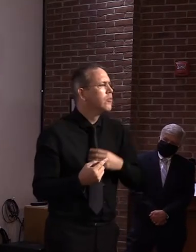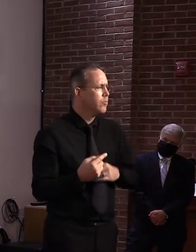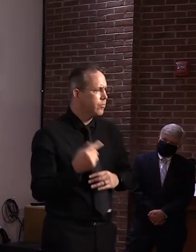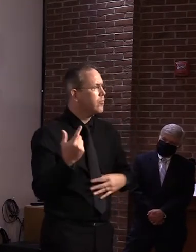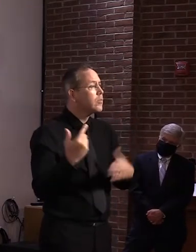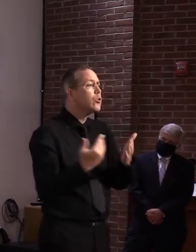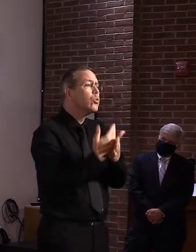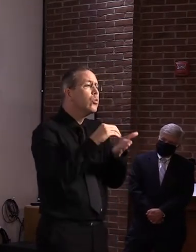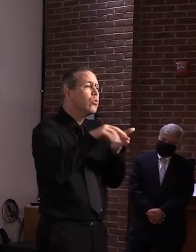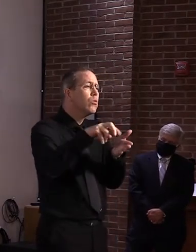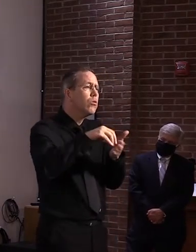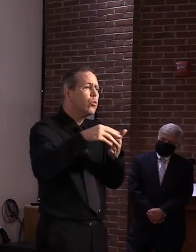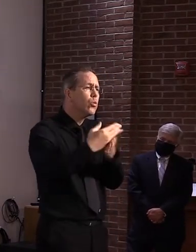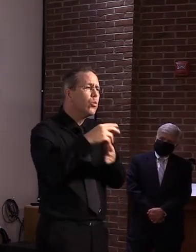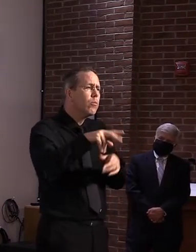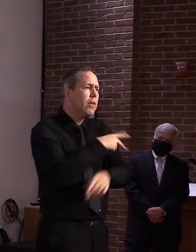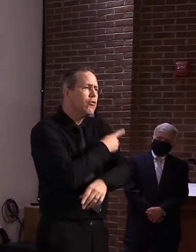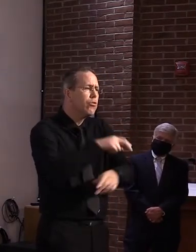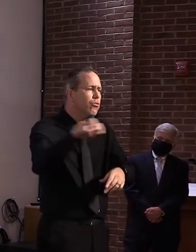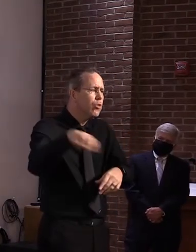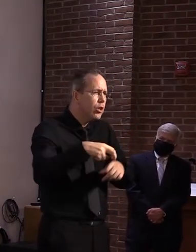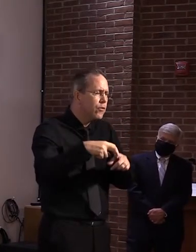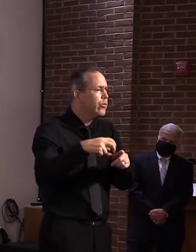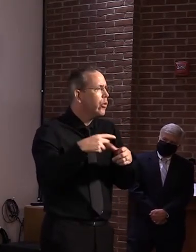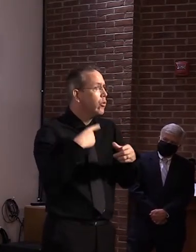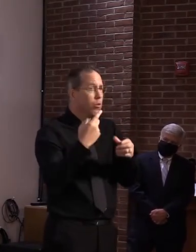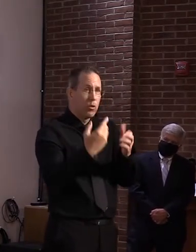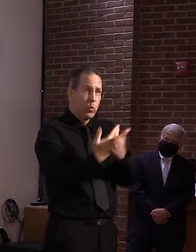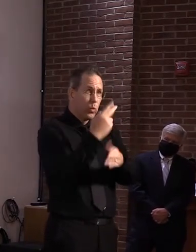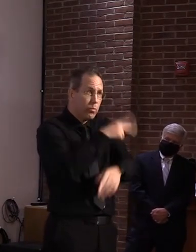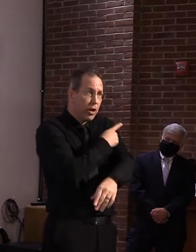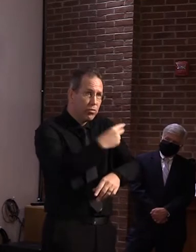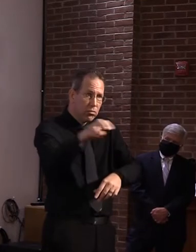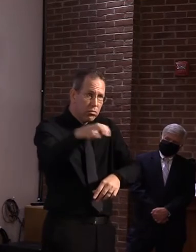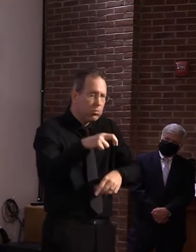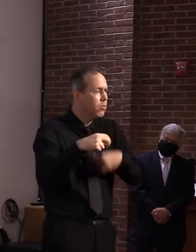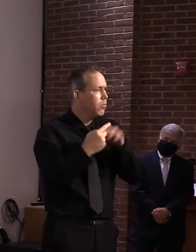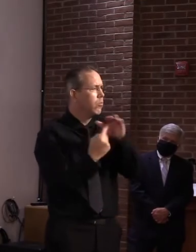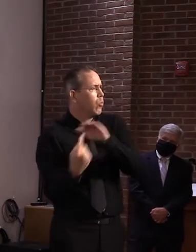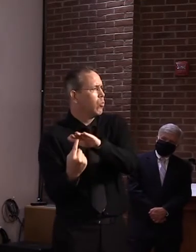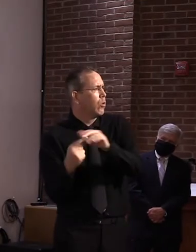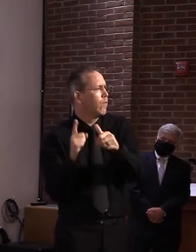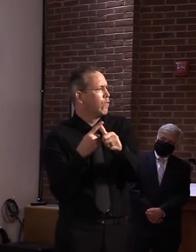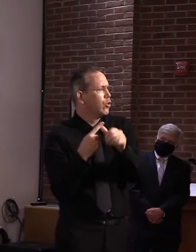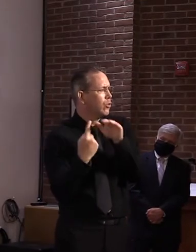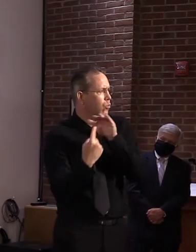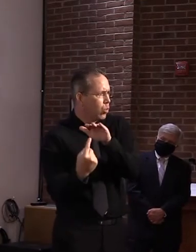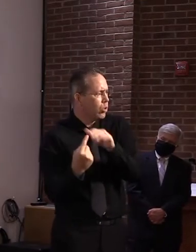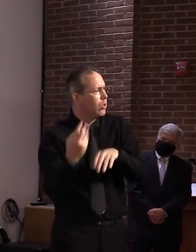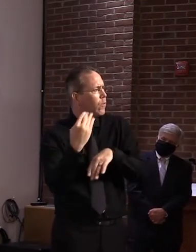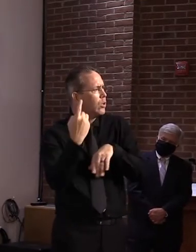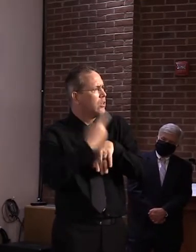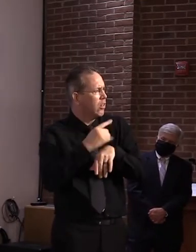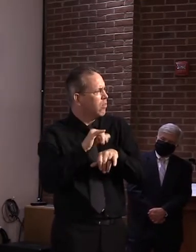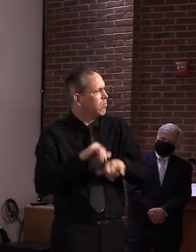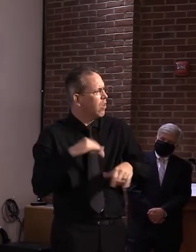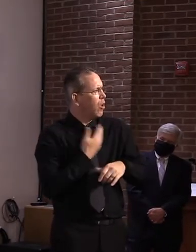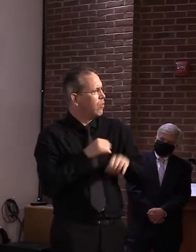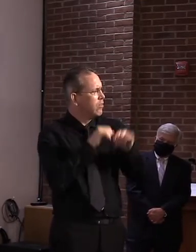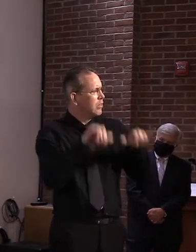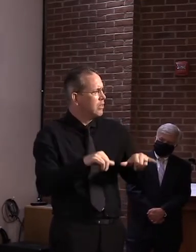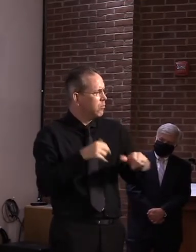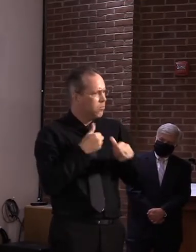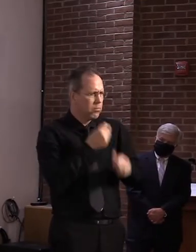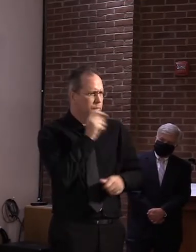new to the facility, you are in quarantine for the full 14 days, and you get tested every several days during